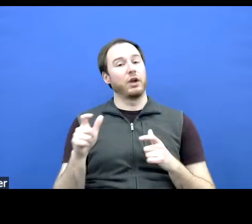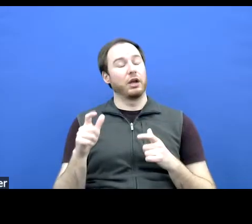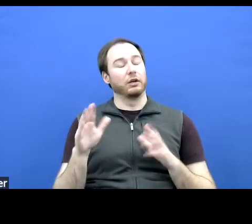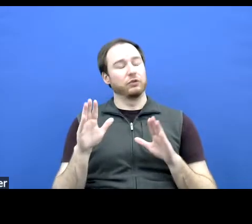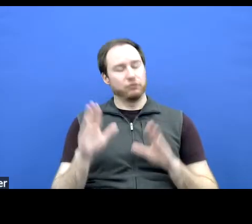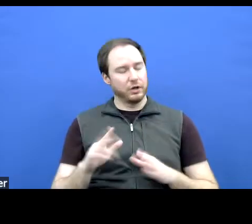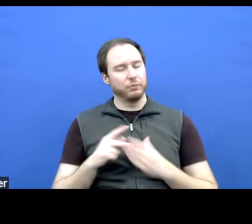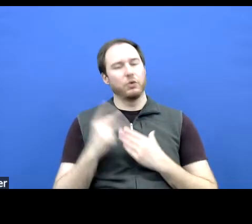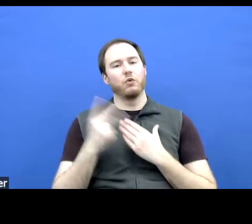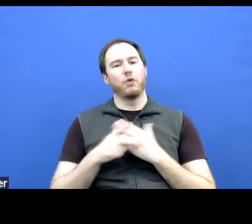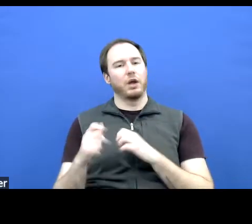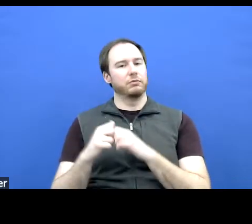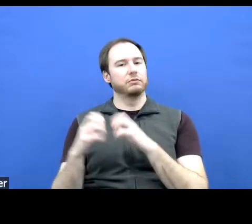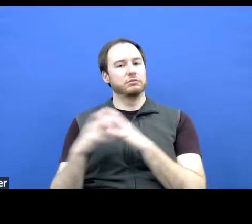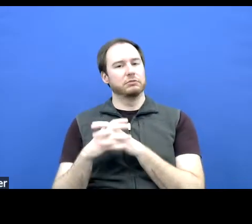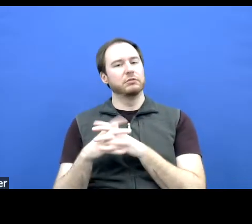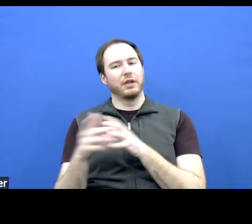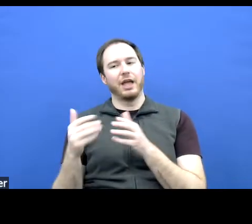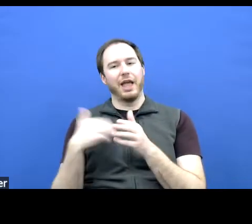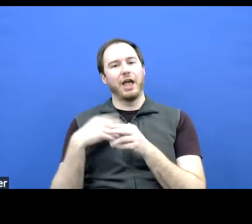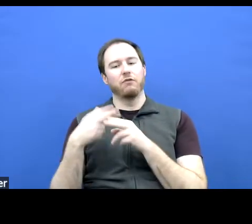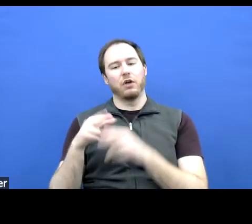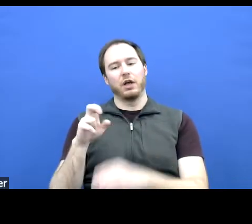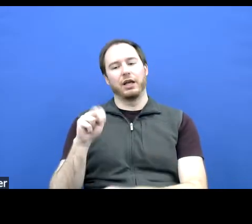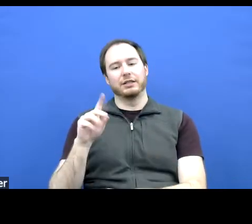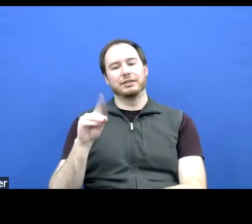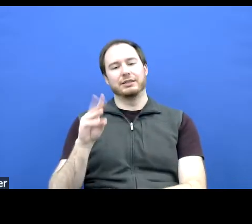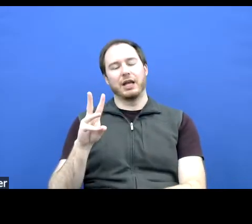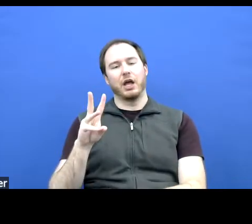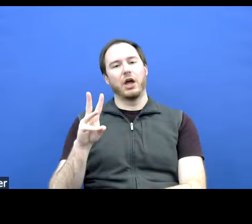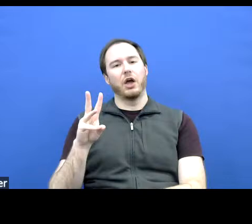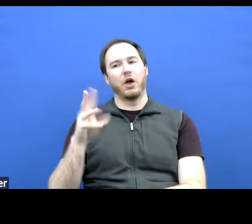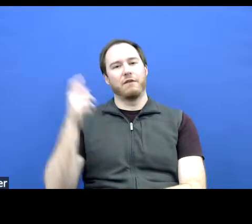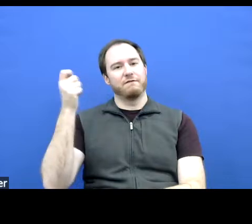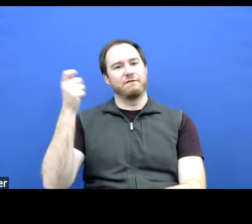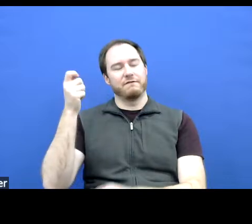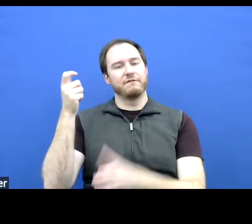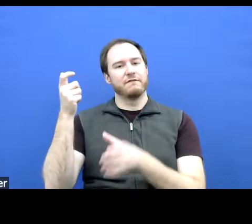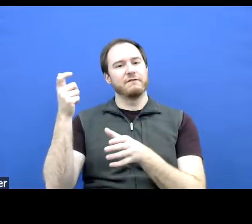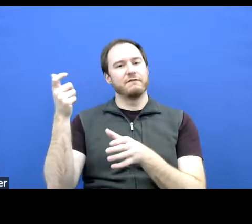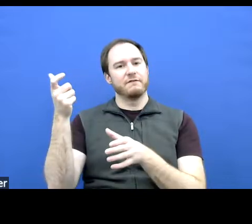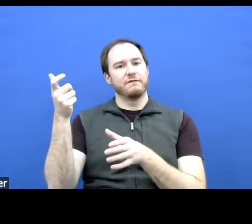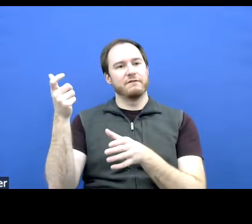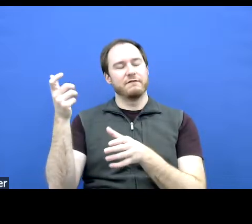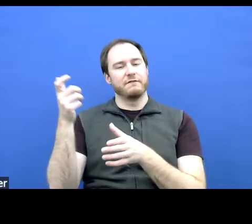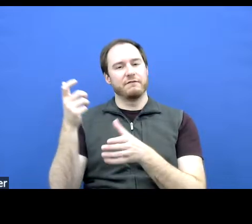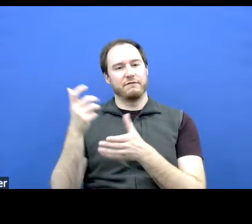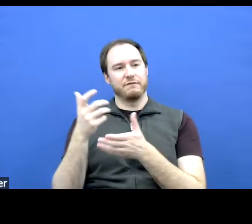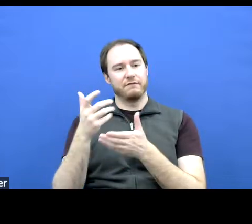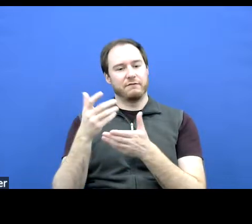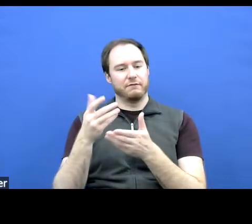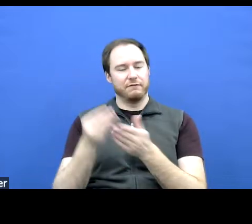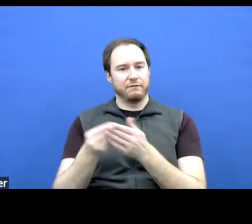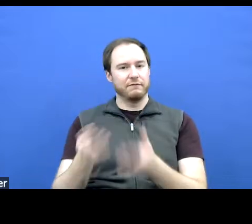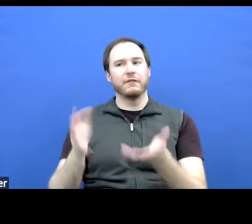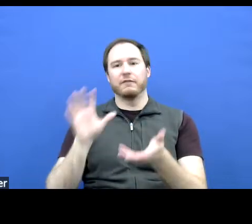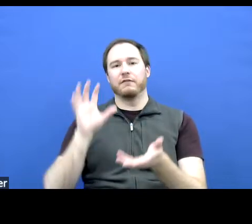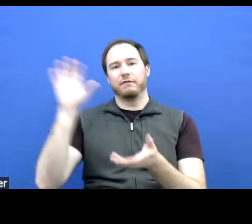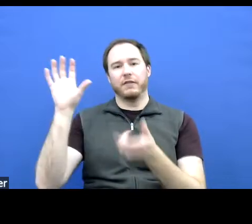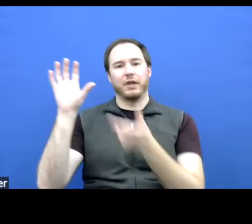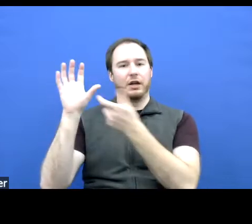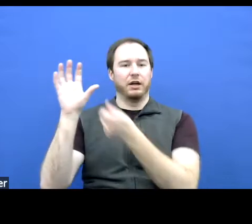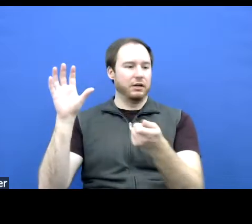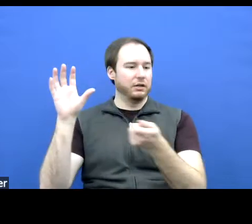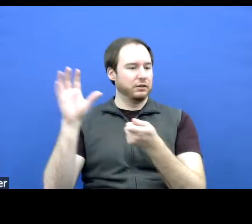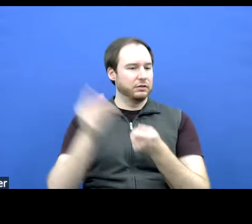that this group has set up. They have an endowed fund. And then basically the proceeds from that endowment get split up amongst